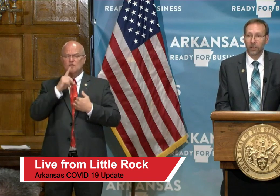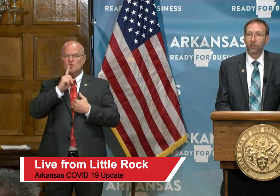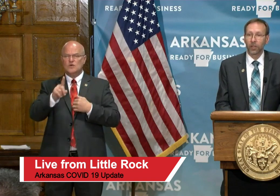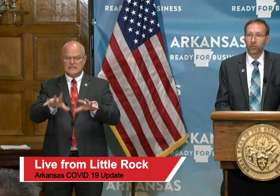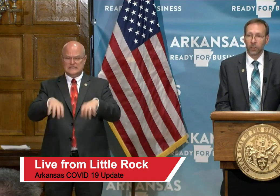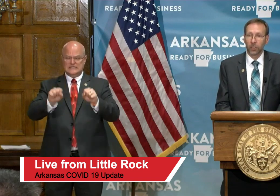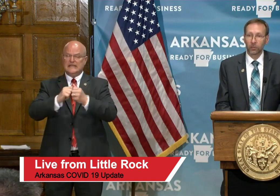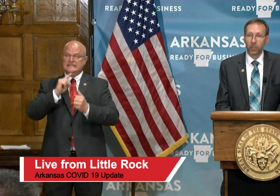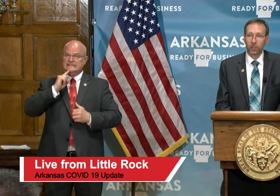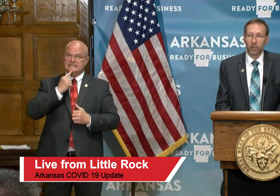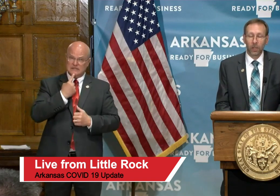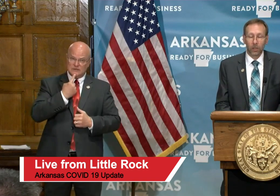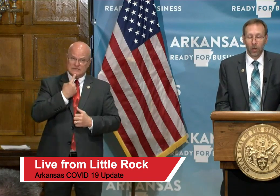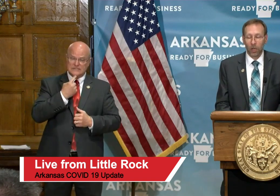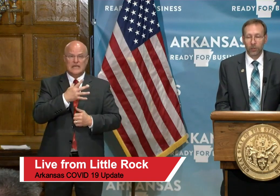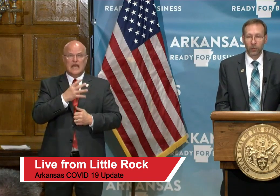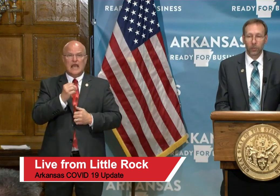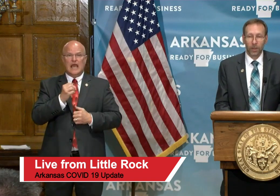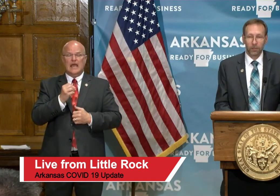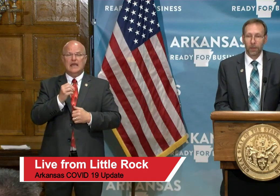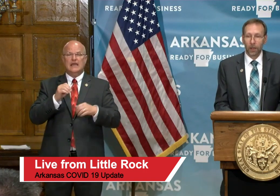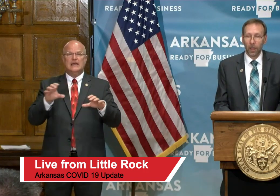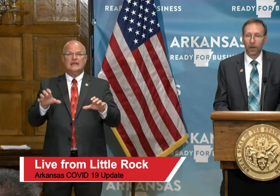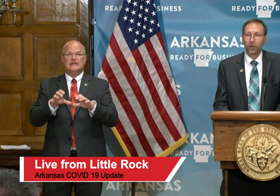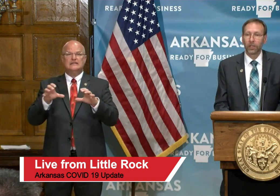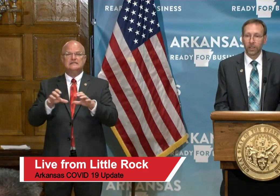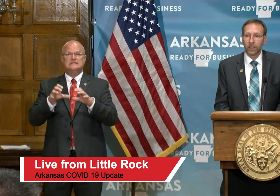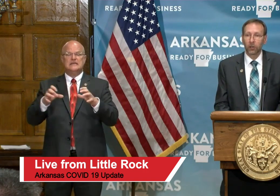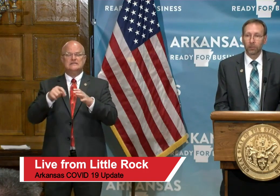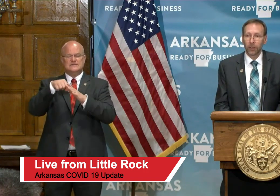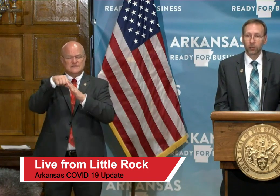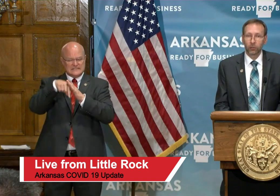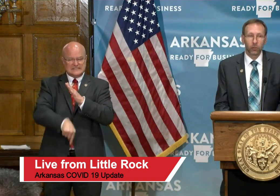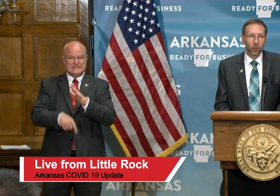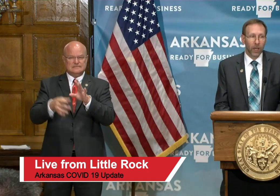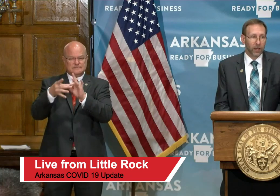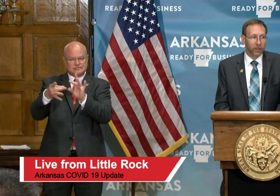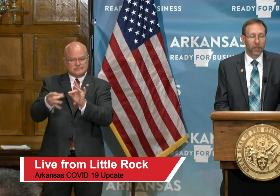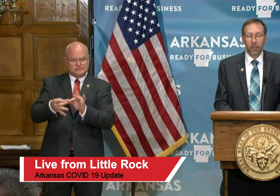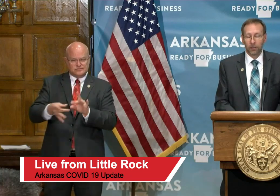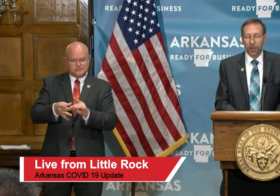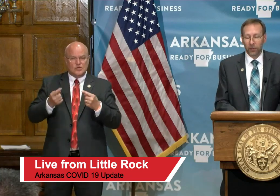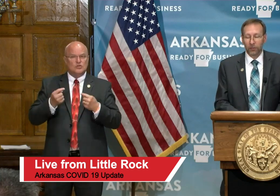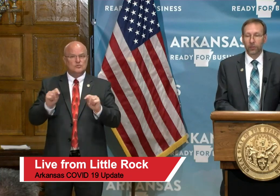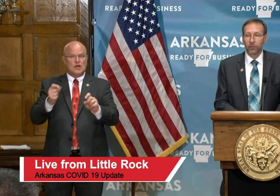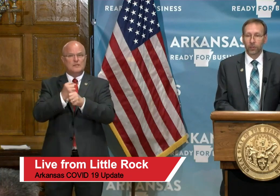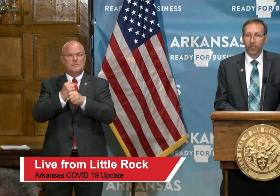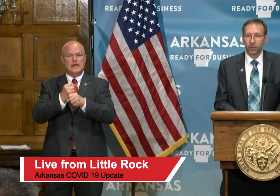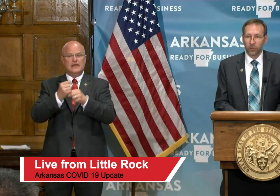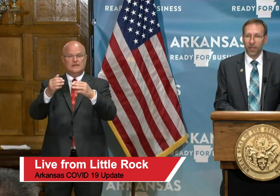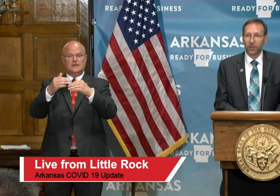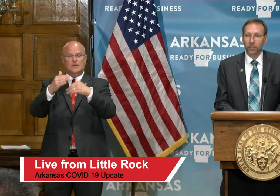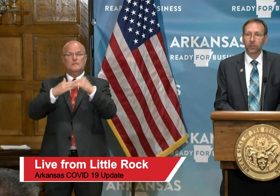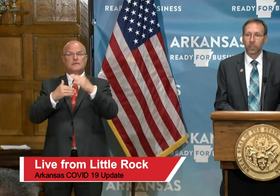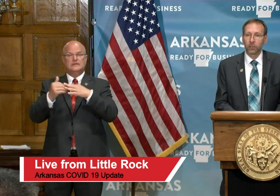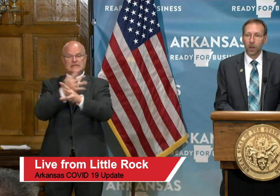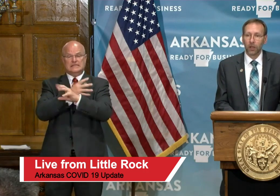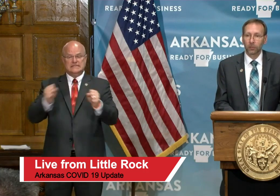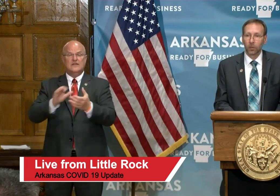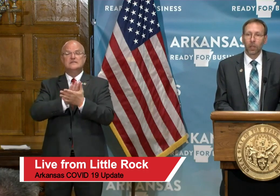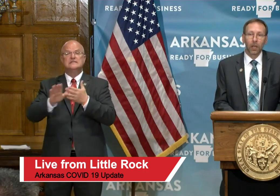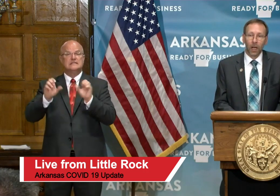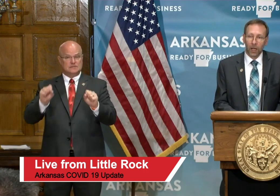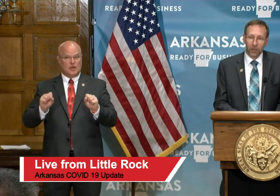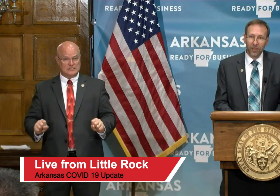really taken this very seriously and gone to very detailed measures to try and make their facility as safe and as clean